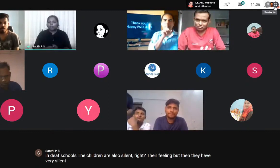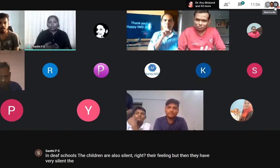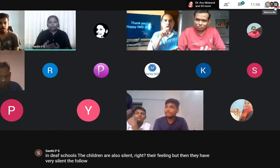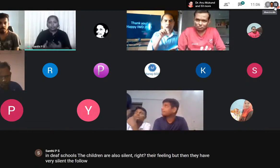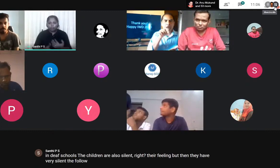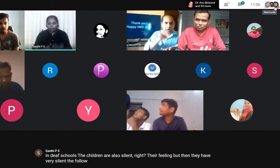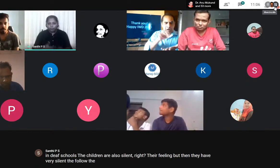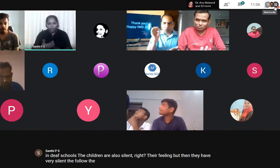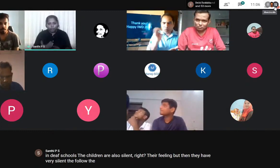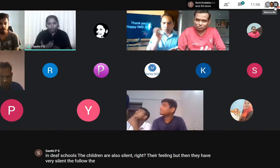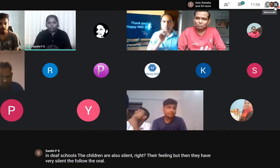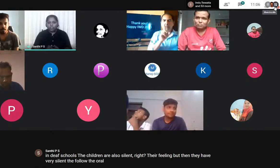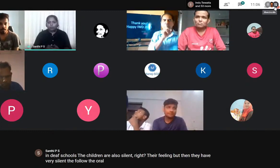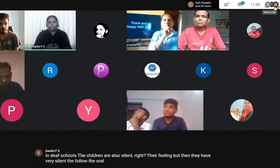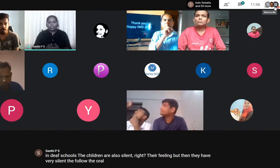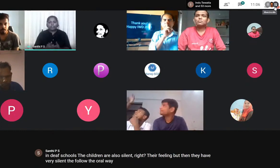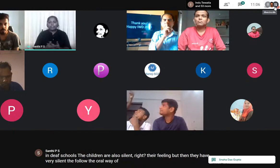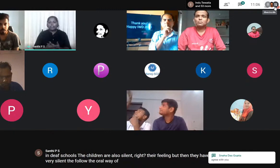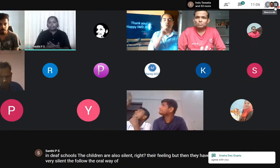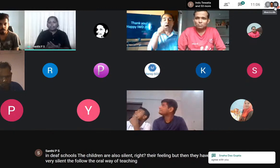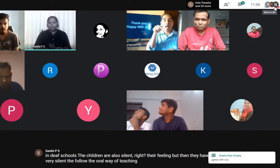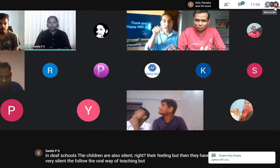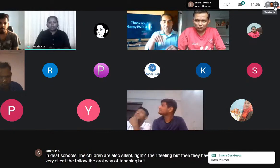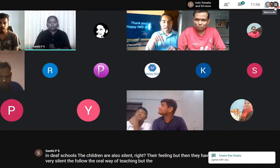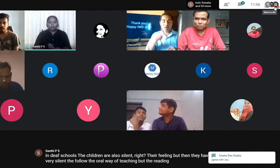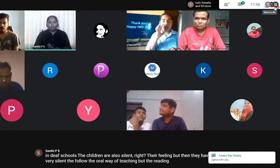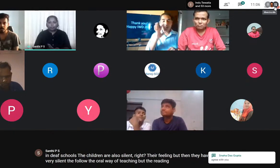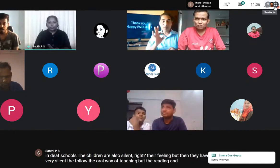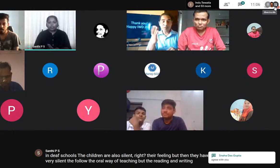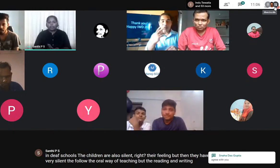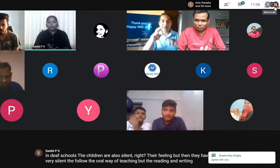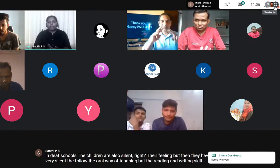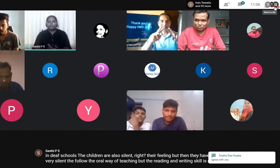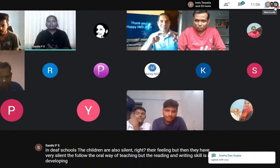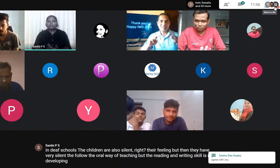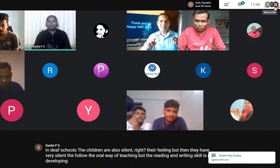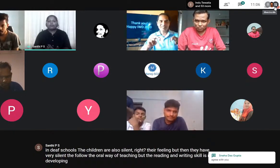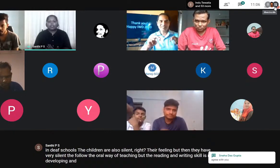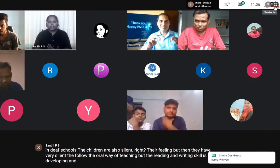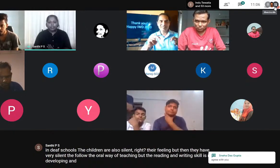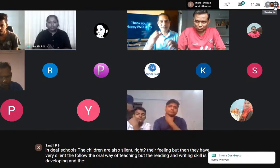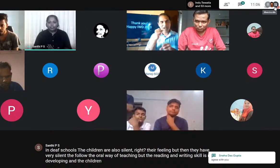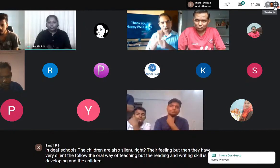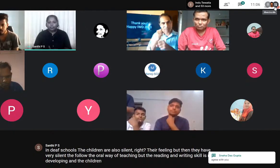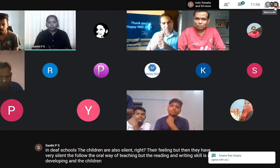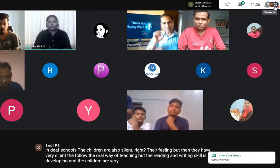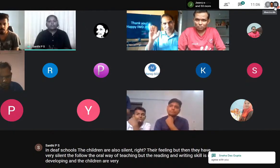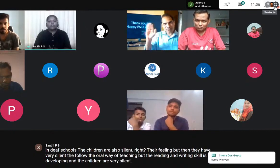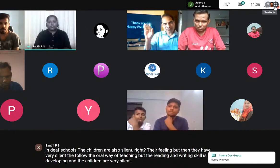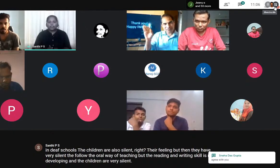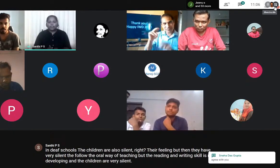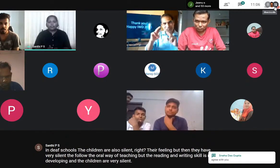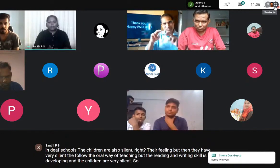oral way of teaching, but the reading and writing skill is not developing, and the children are very silent. So the researches are going on,